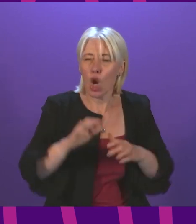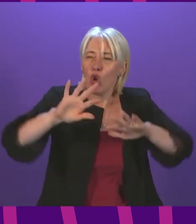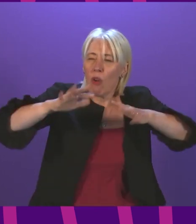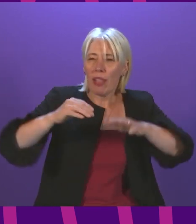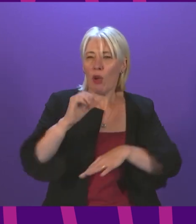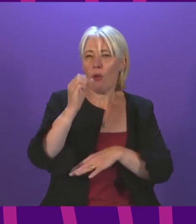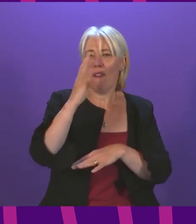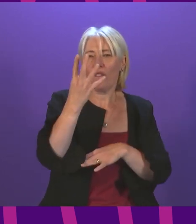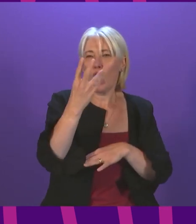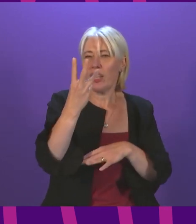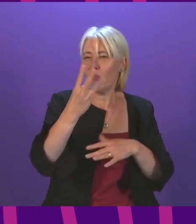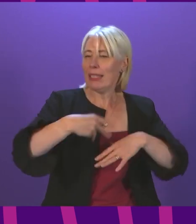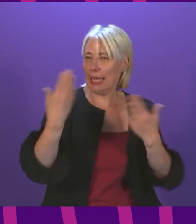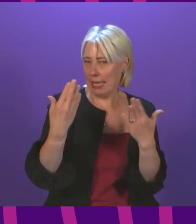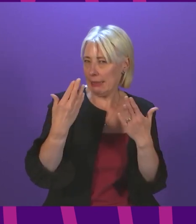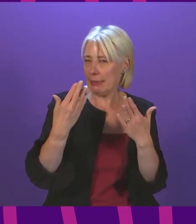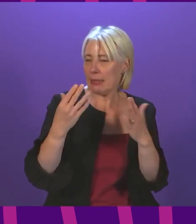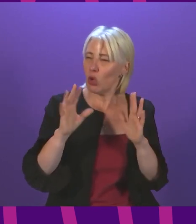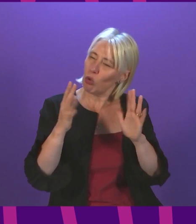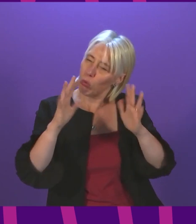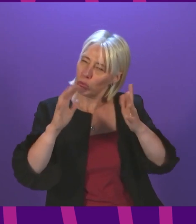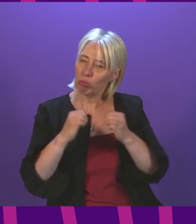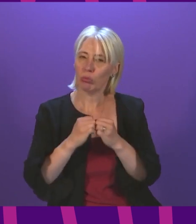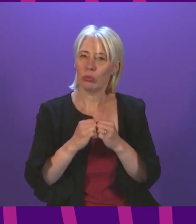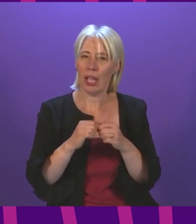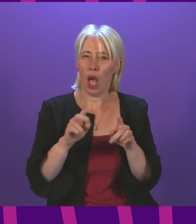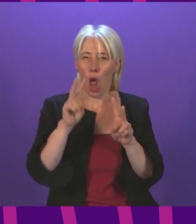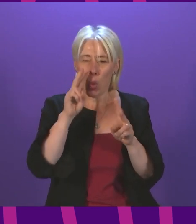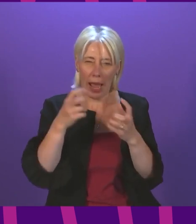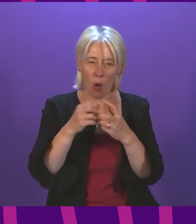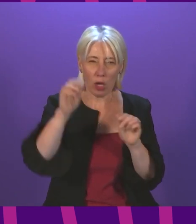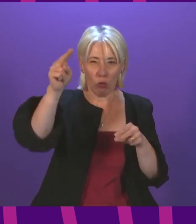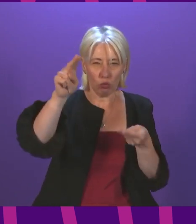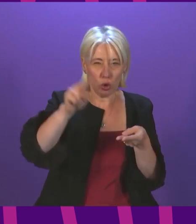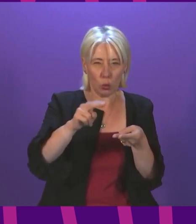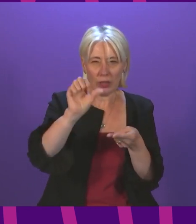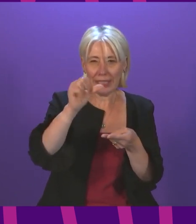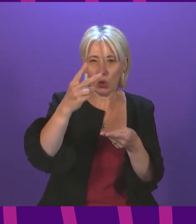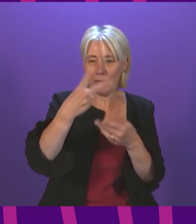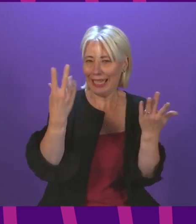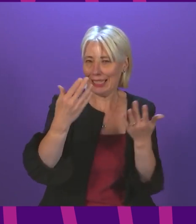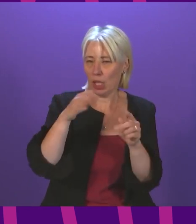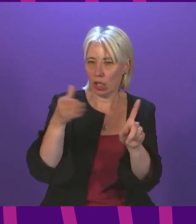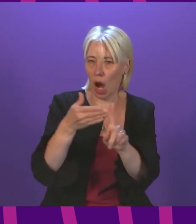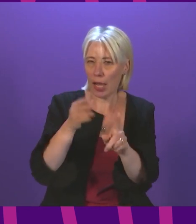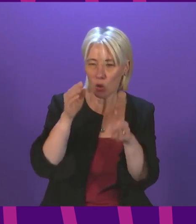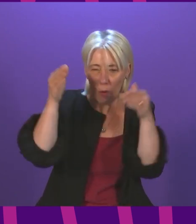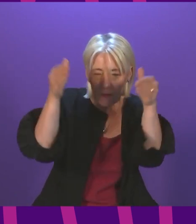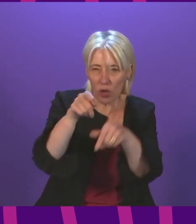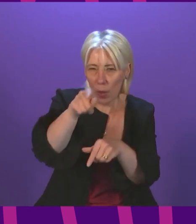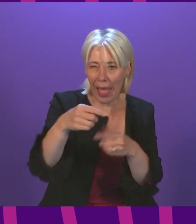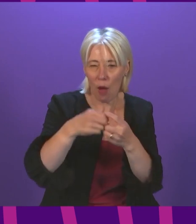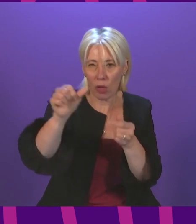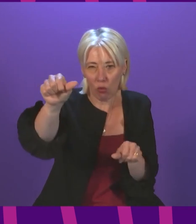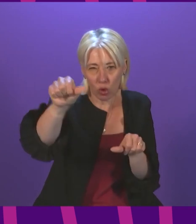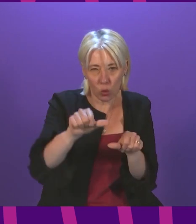there is a range of measures being taken to improve performance against the 62 day target and we will continue to focus on them and finally on